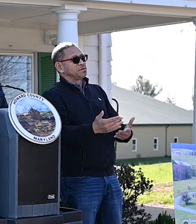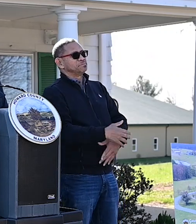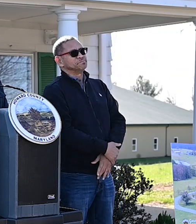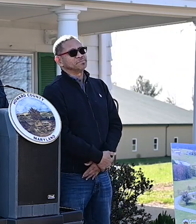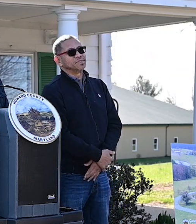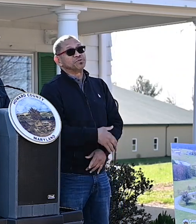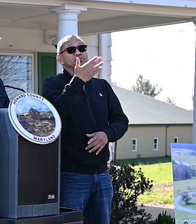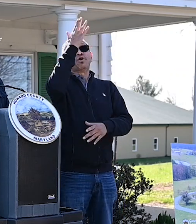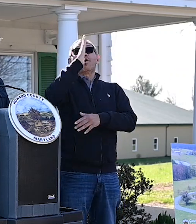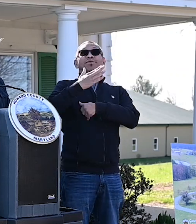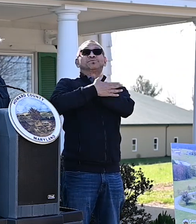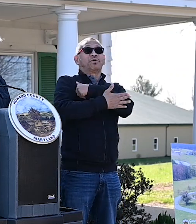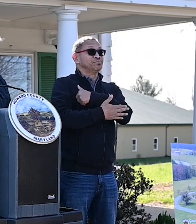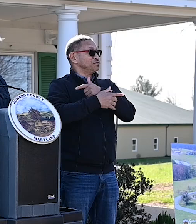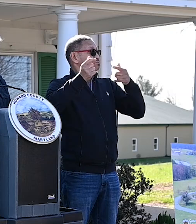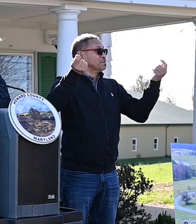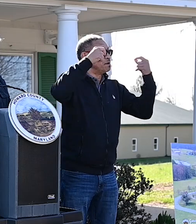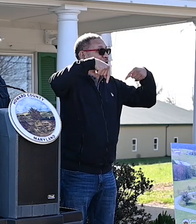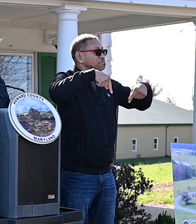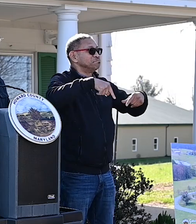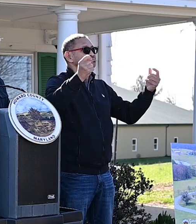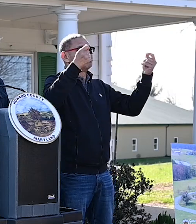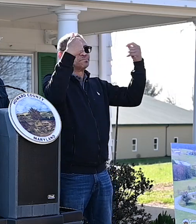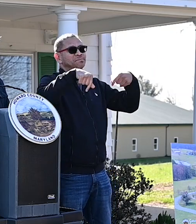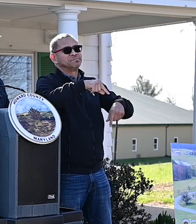to God's country to celebrate this with us.